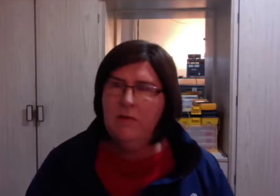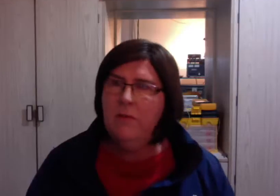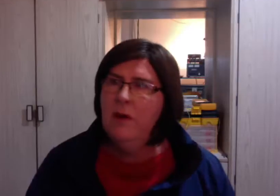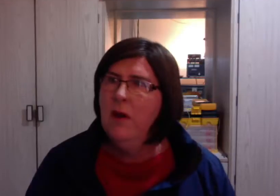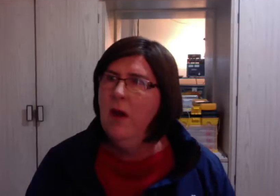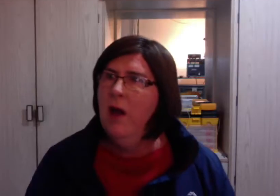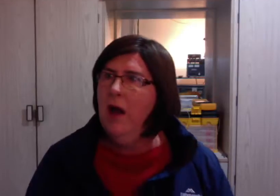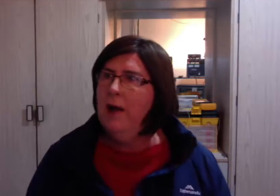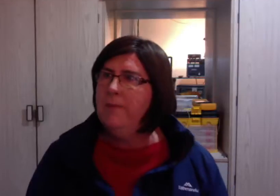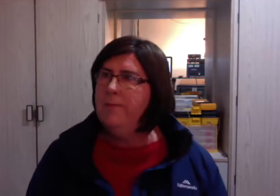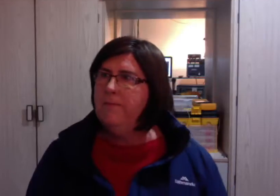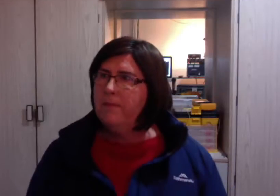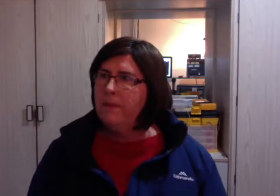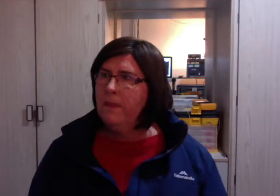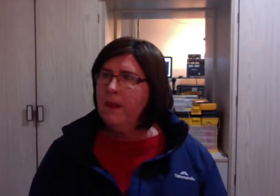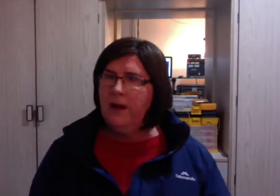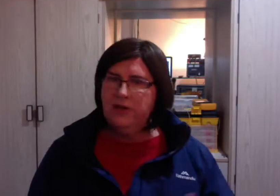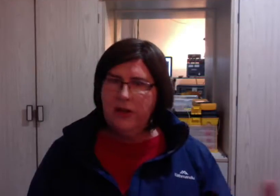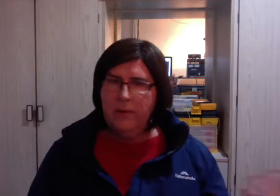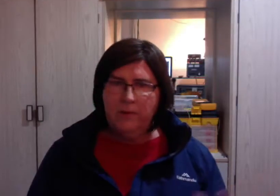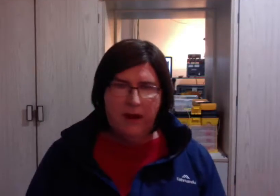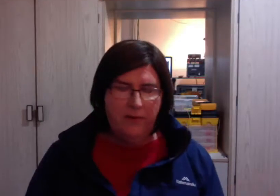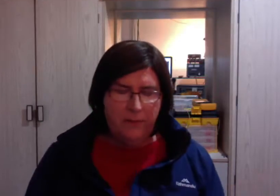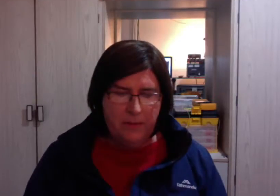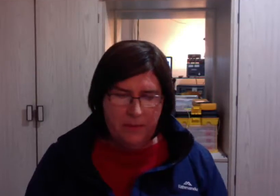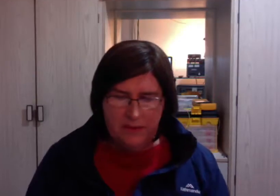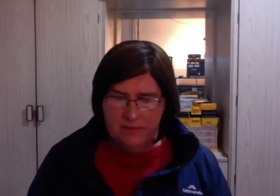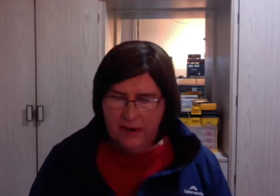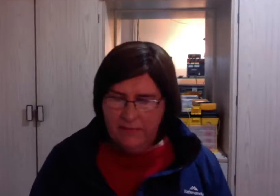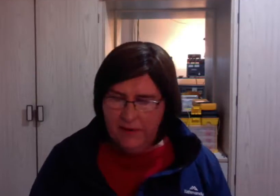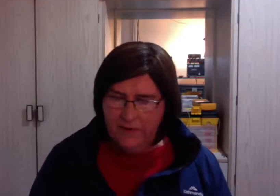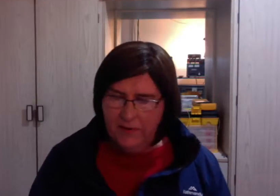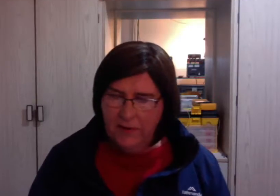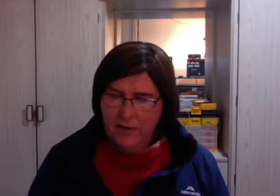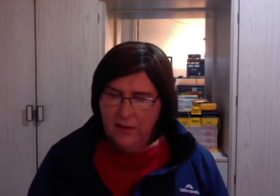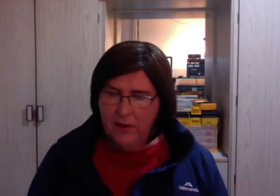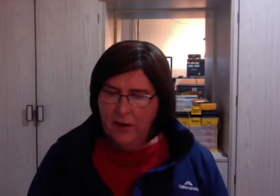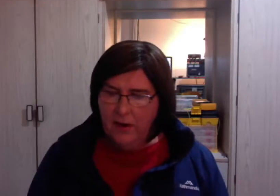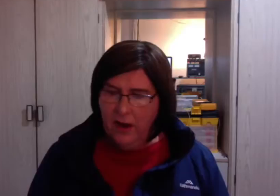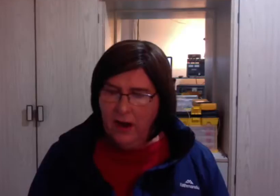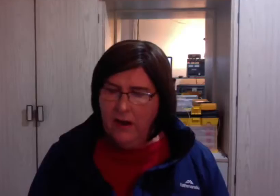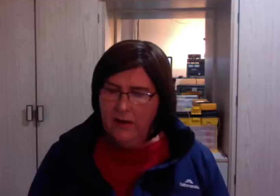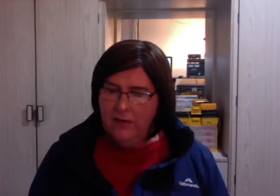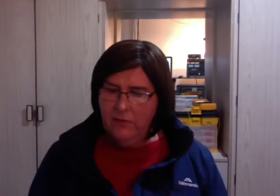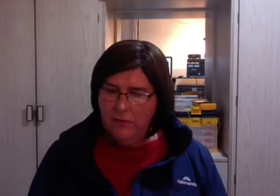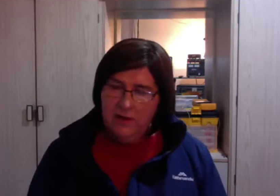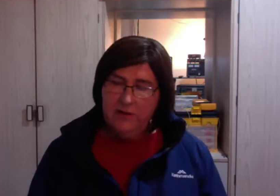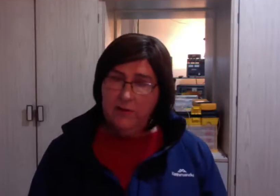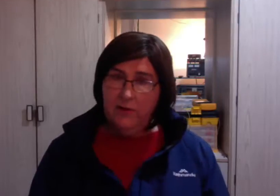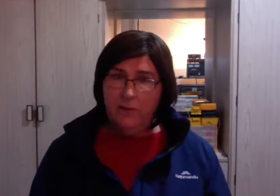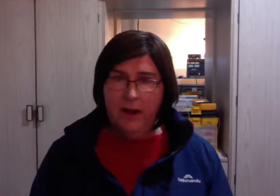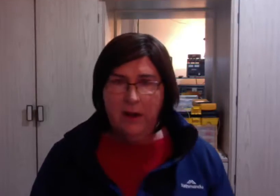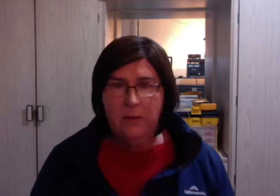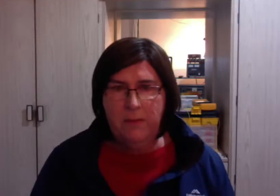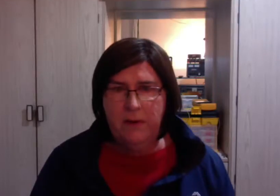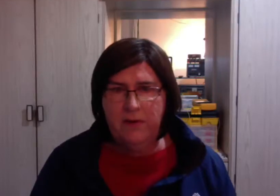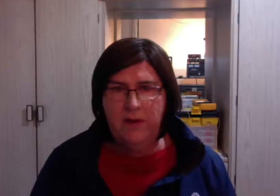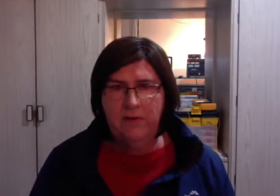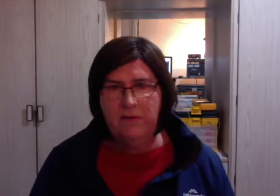them. And I share them around so people can deflate faster. If you're really serious about equipping yourself, you